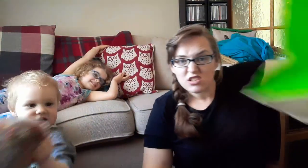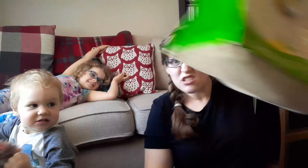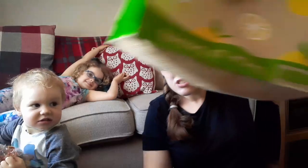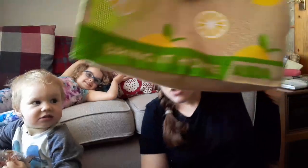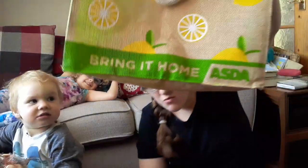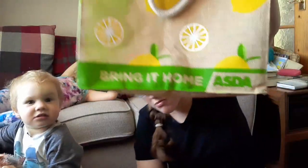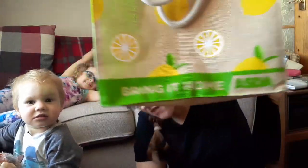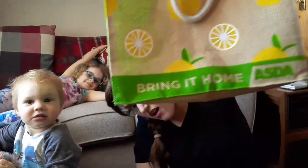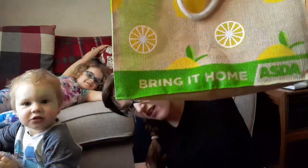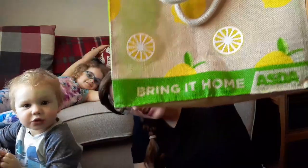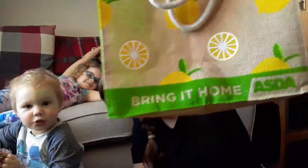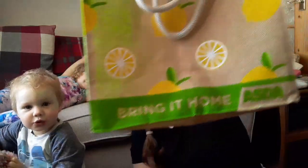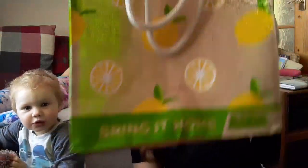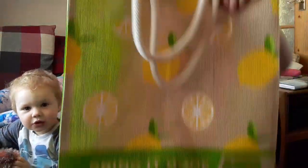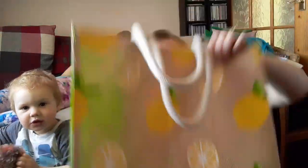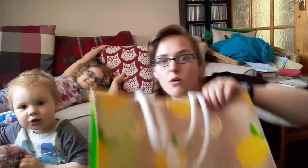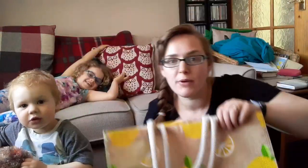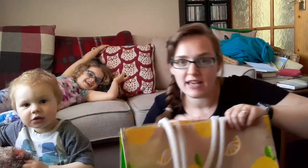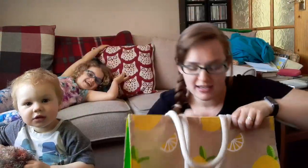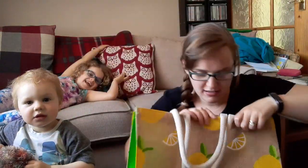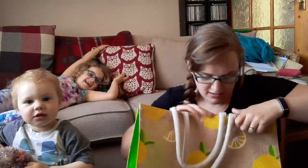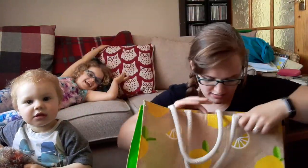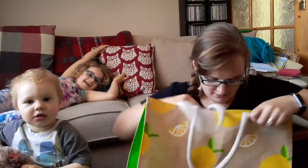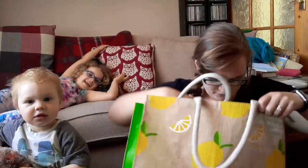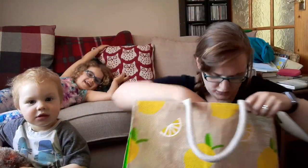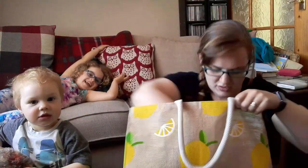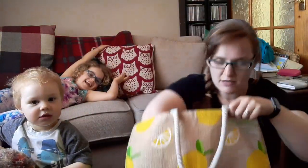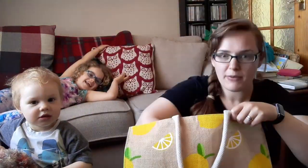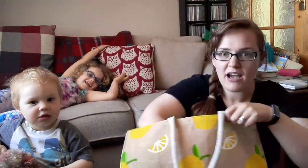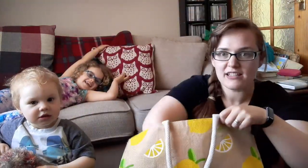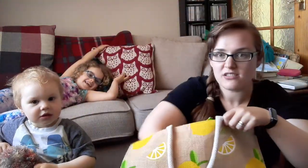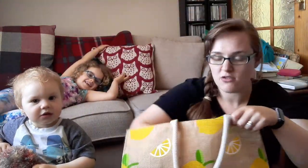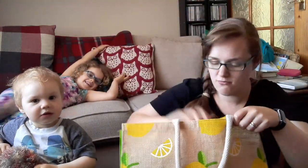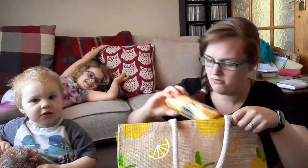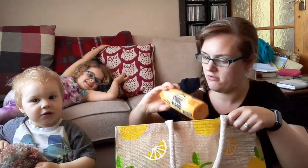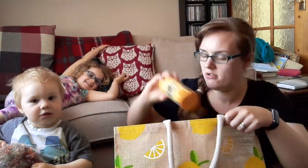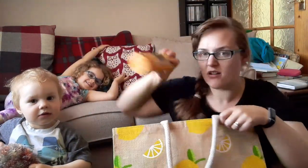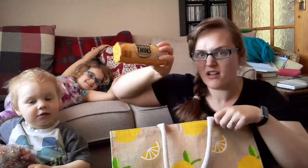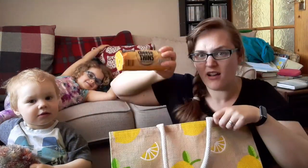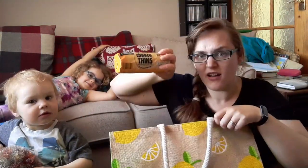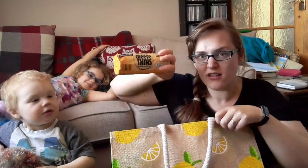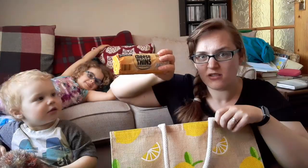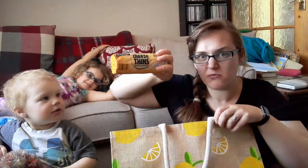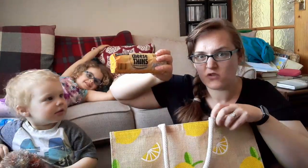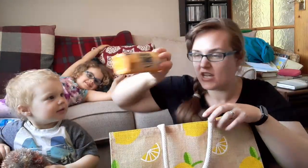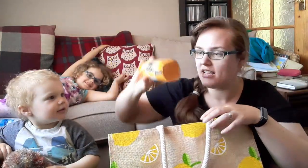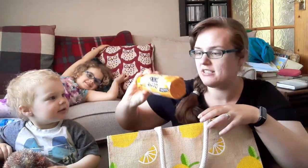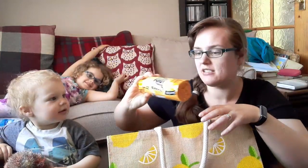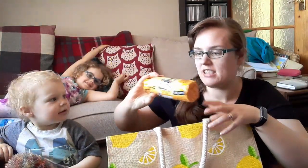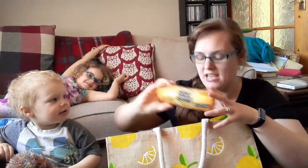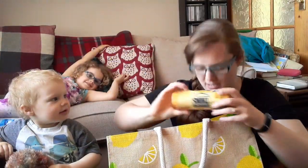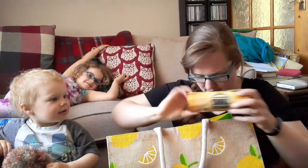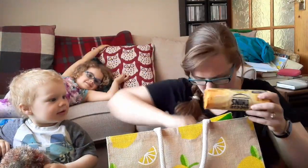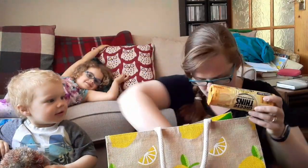the supermarket and go shopping? Does it buy some cheese things and